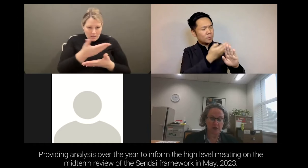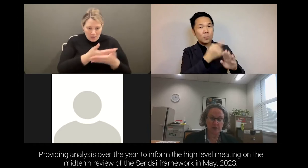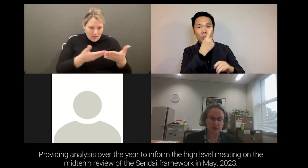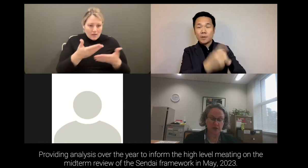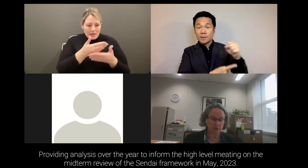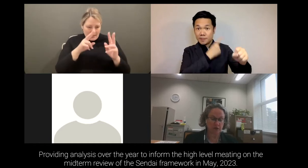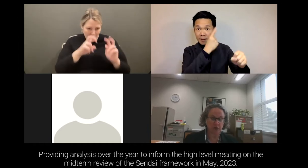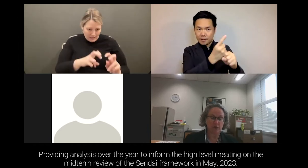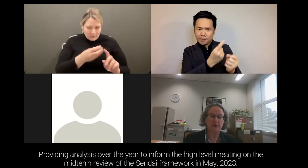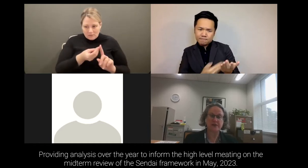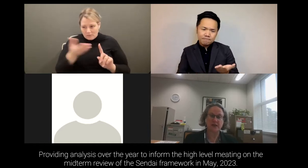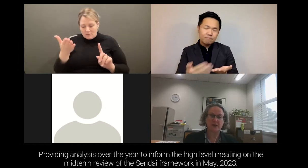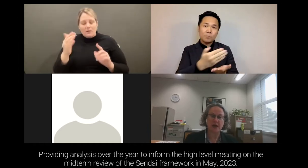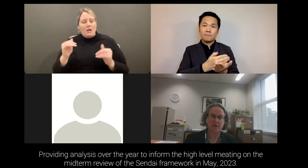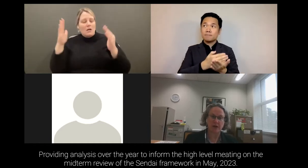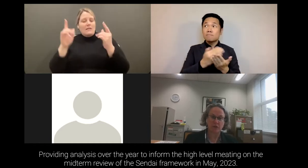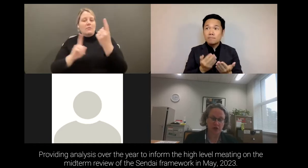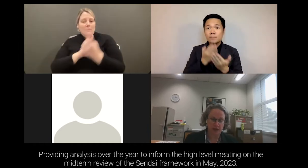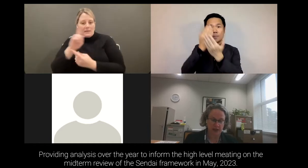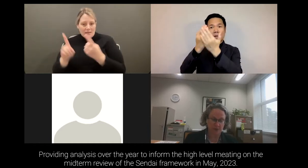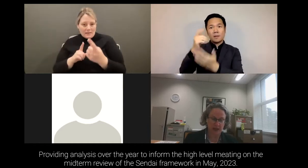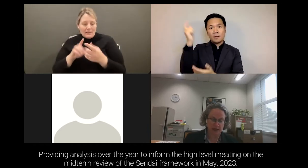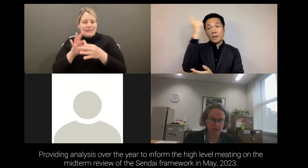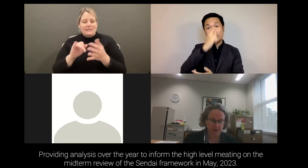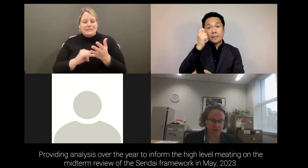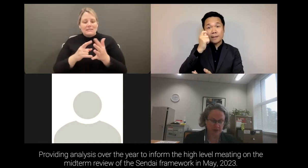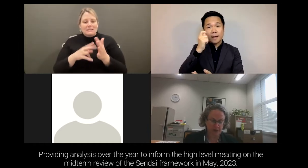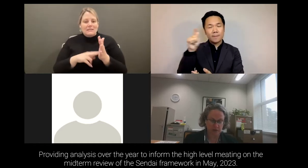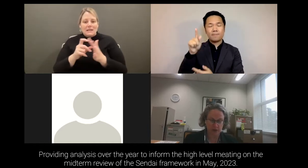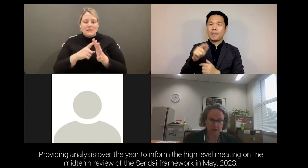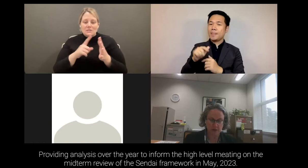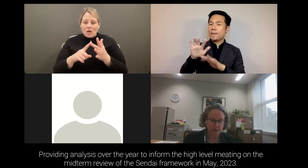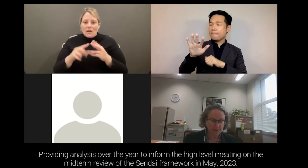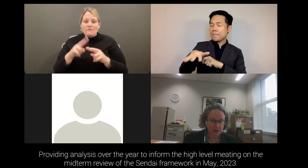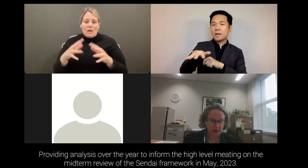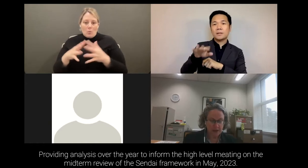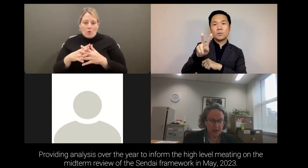meeting on the midterm review of the Sendai framework in May 2023,